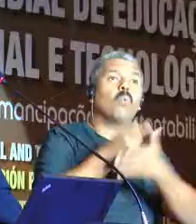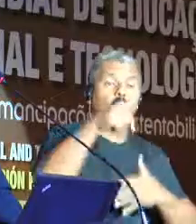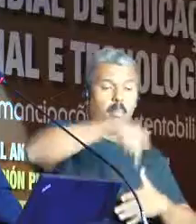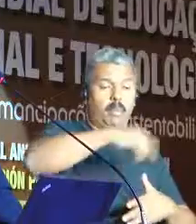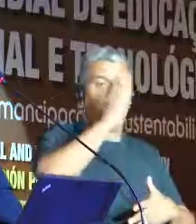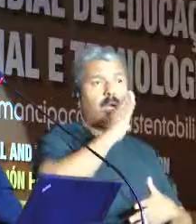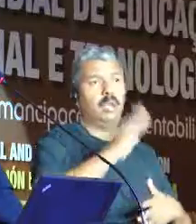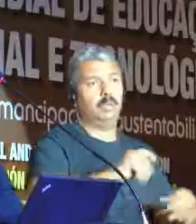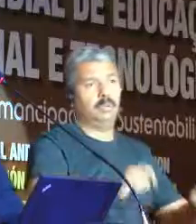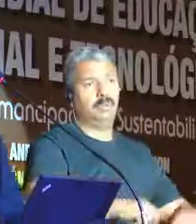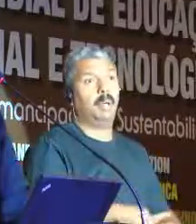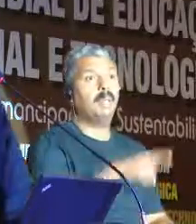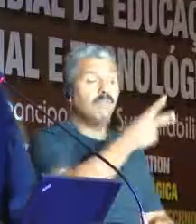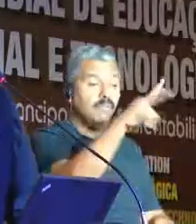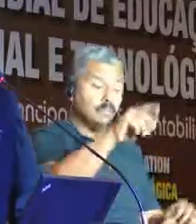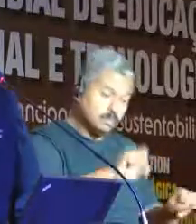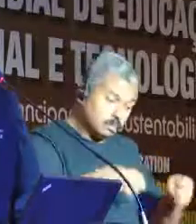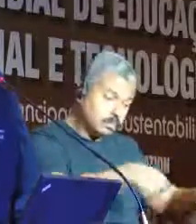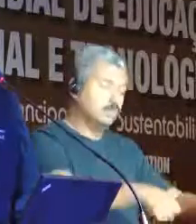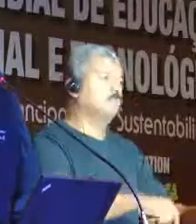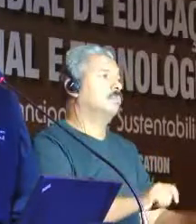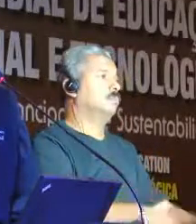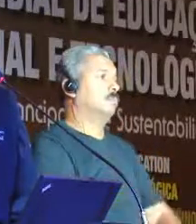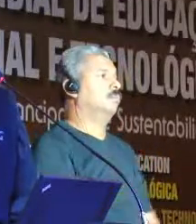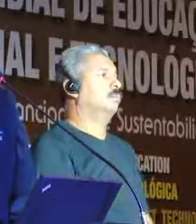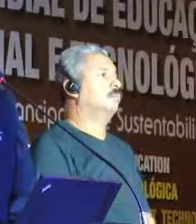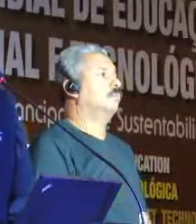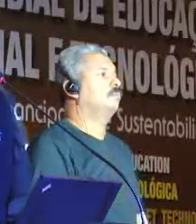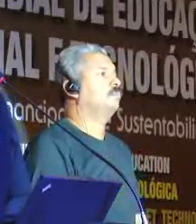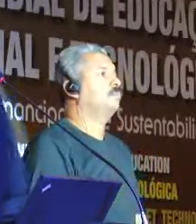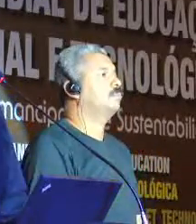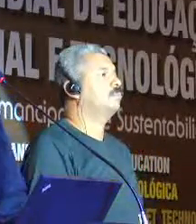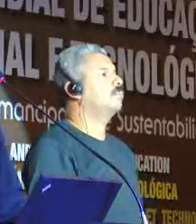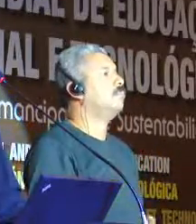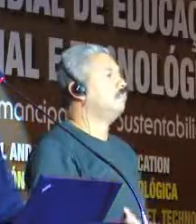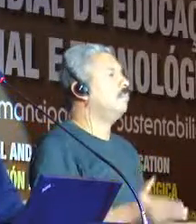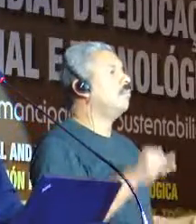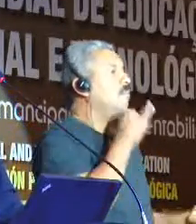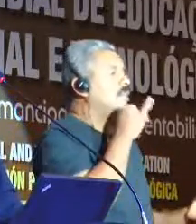Would closed source software have allowed these people to do what they did?